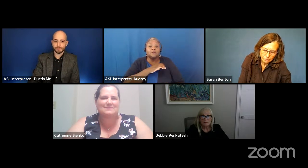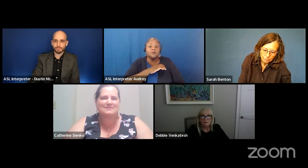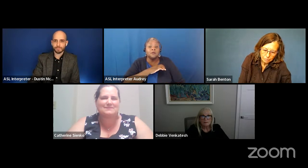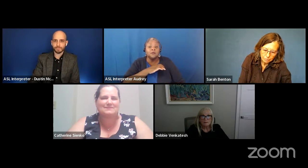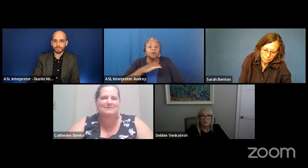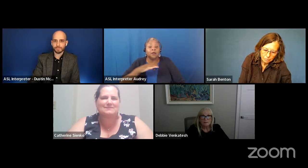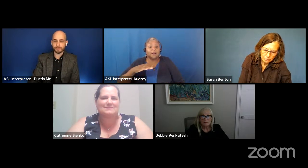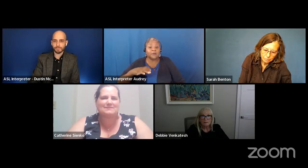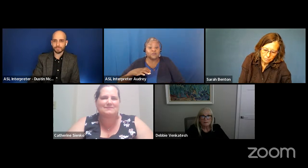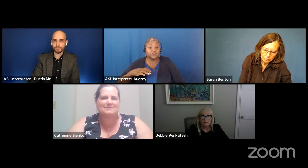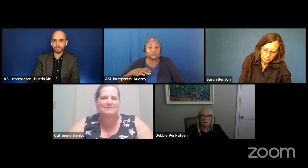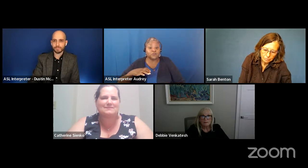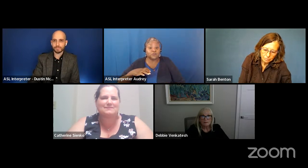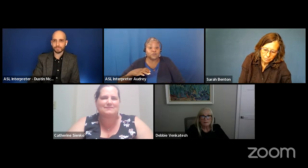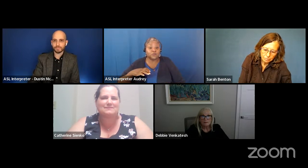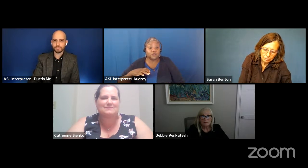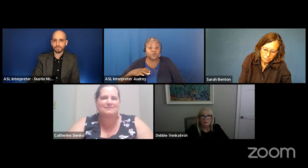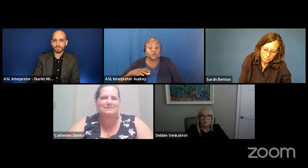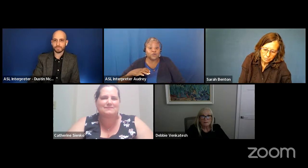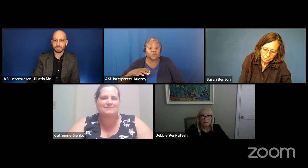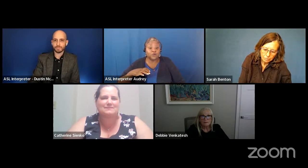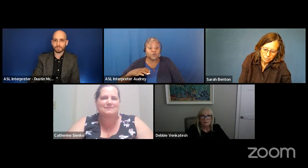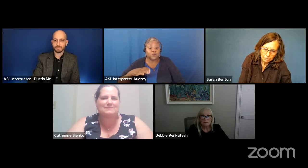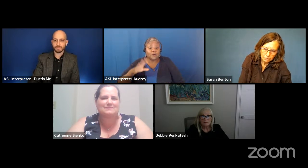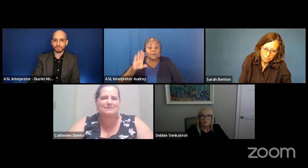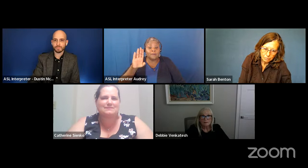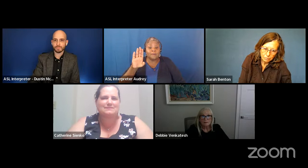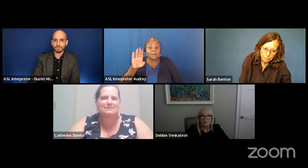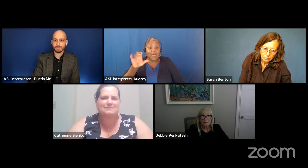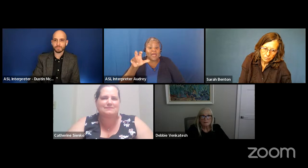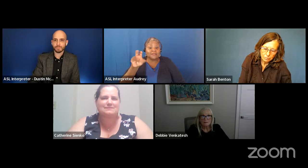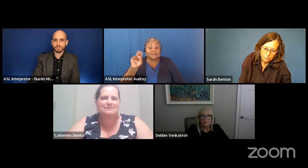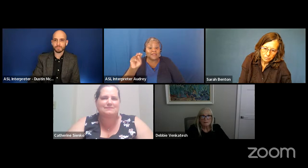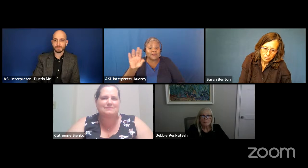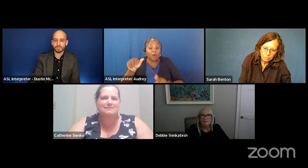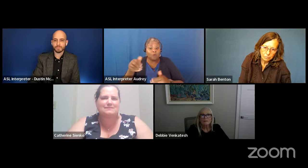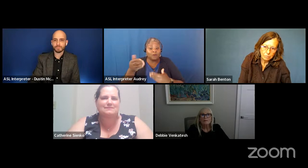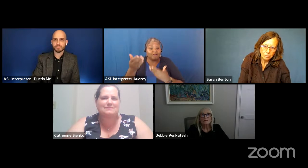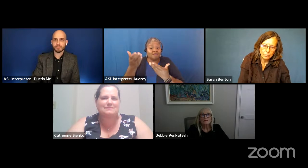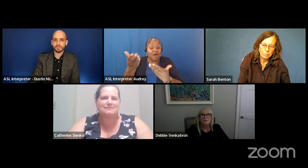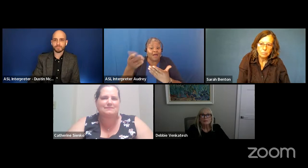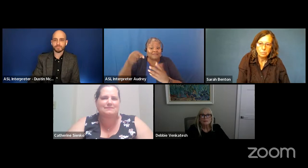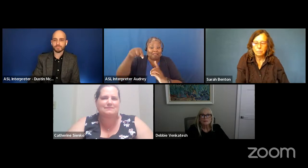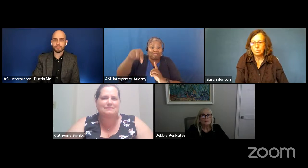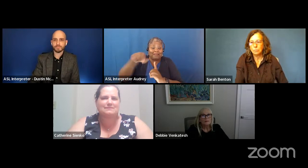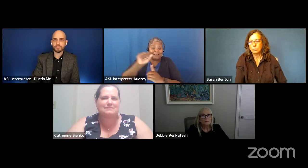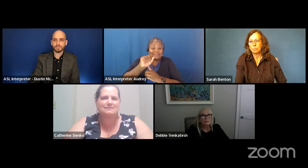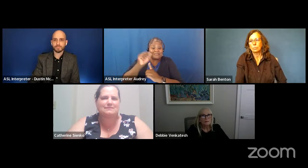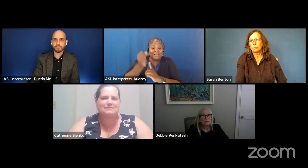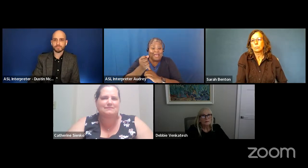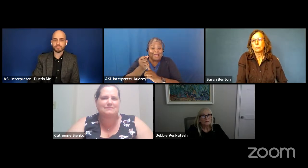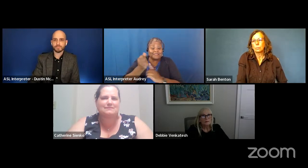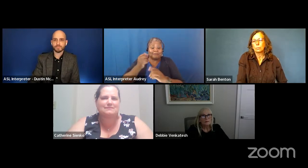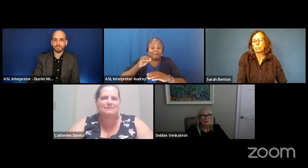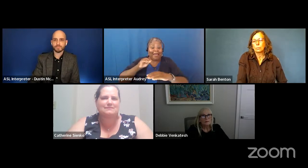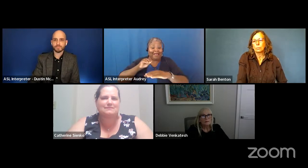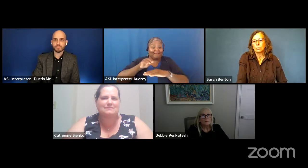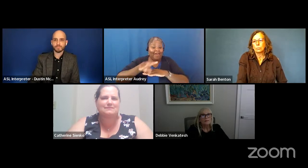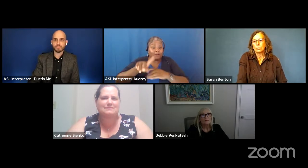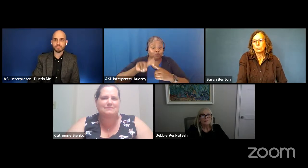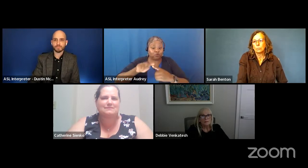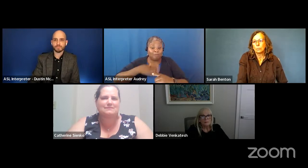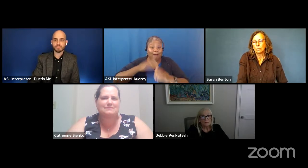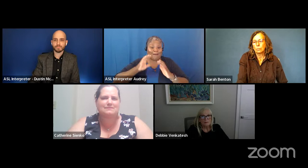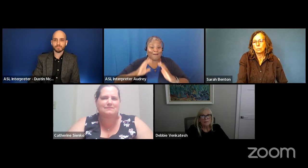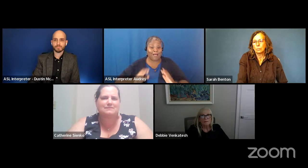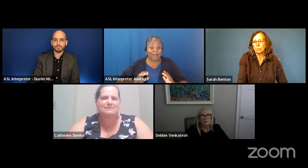Commissioner Benton, I believe that would not be advisable in a case like this because I'm providing advice to my client, and